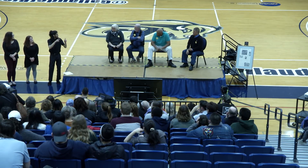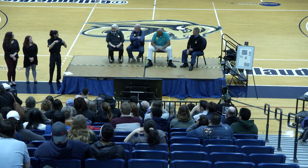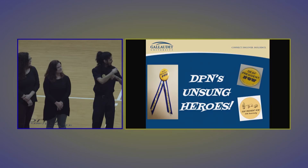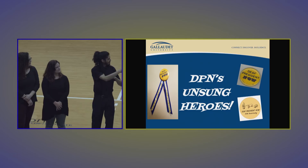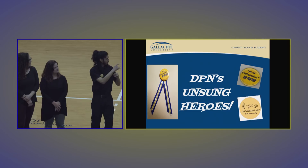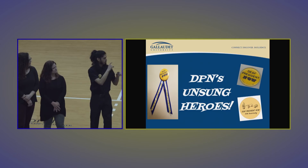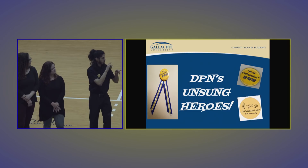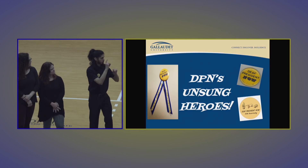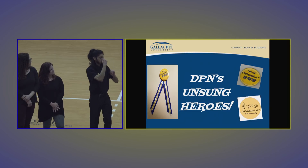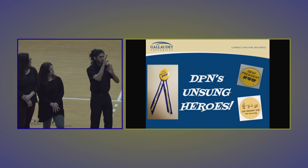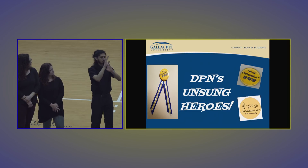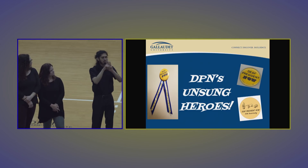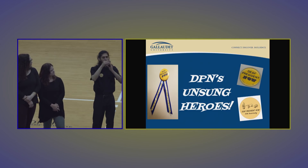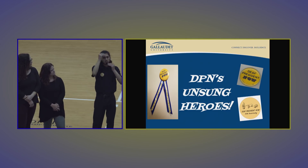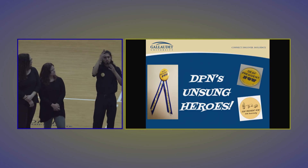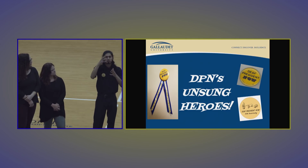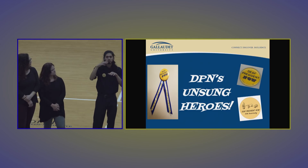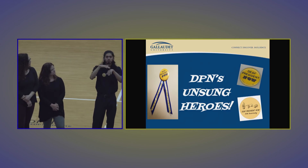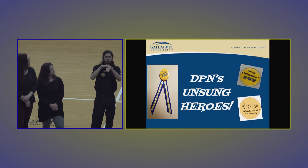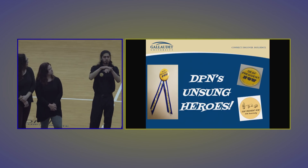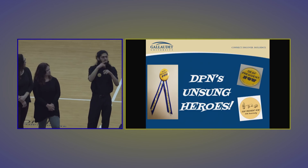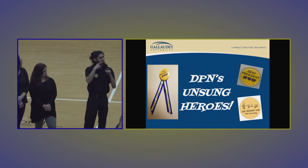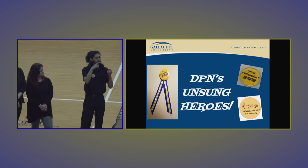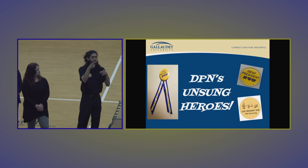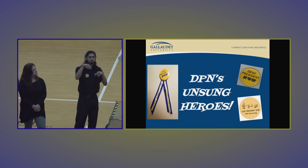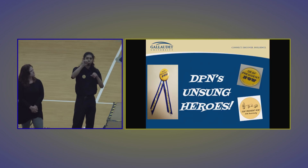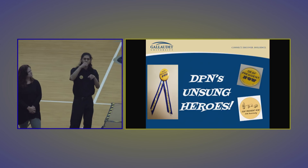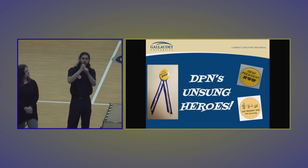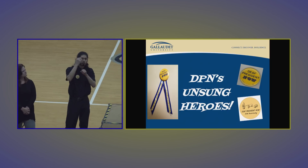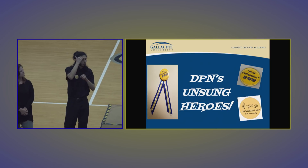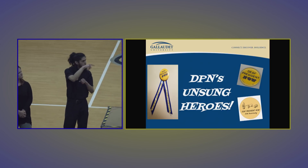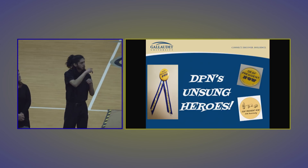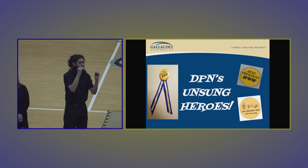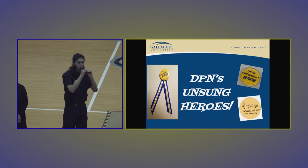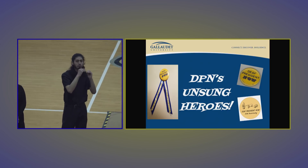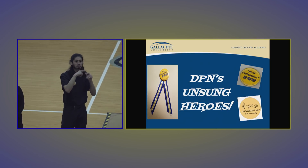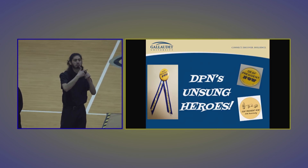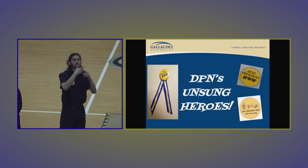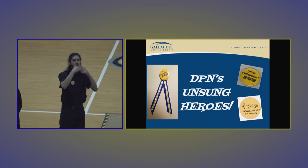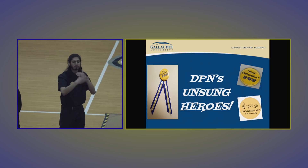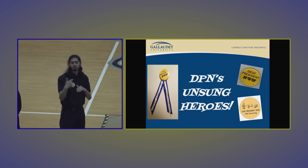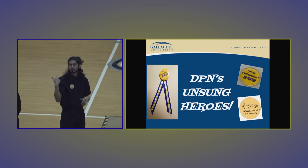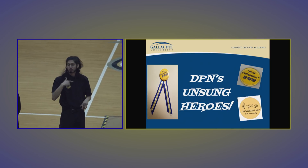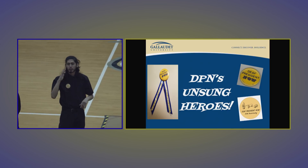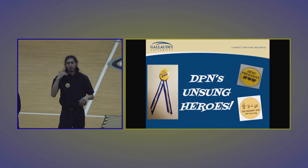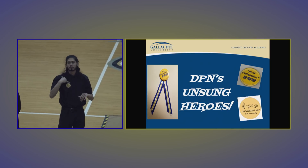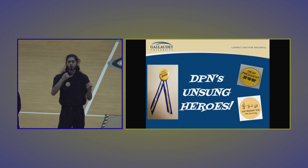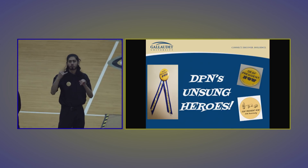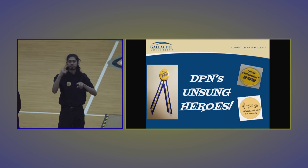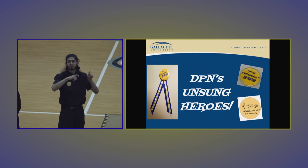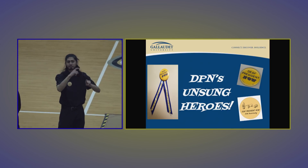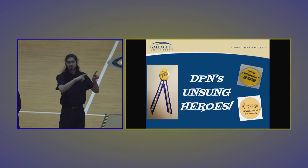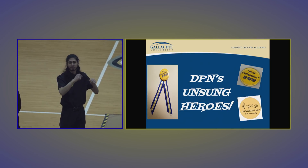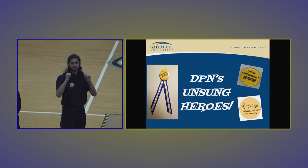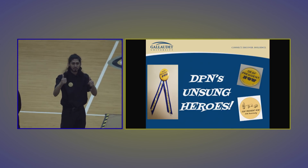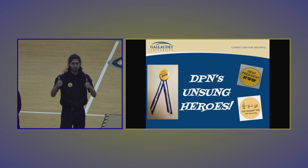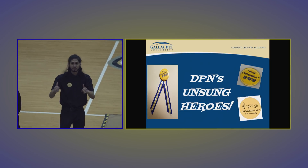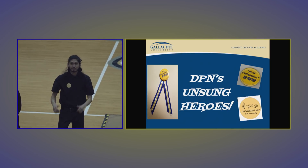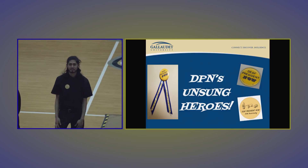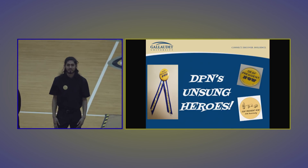Wonderful. We have some questions for you all. We'd like to ask you for some information about yourselves and introduce yourselves, and then we